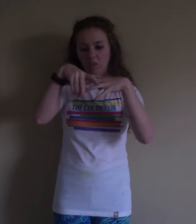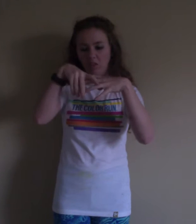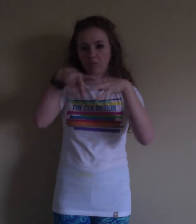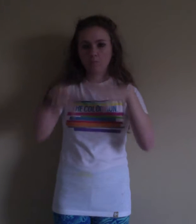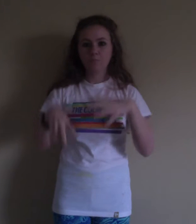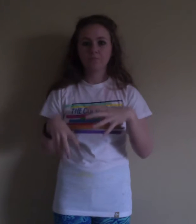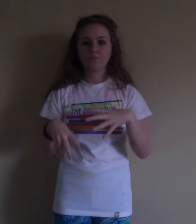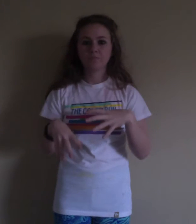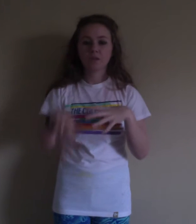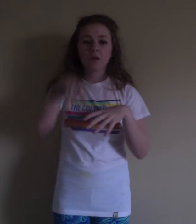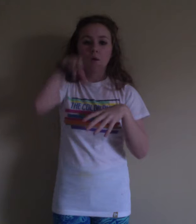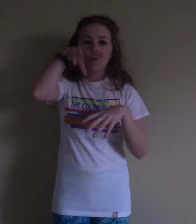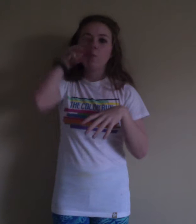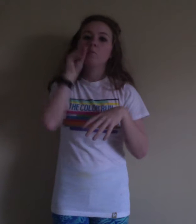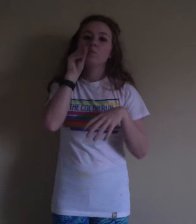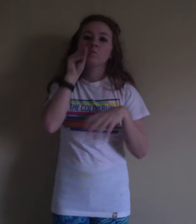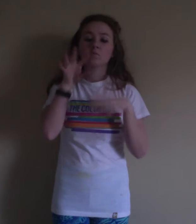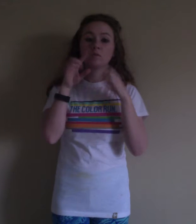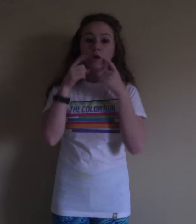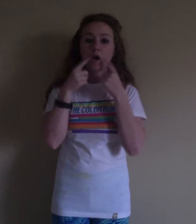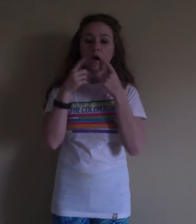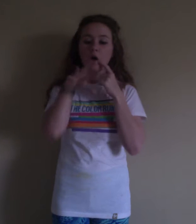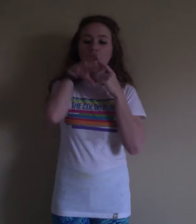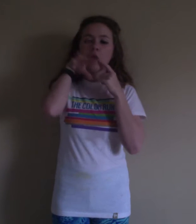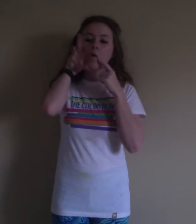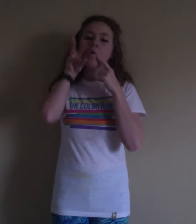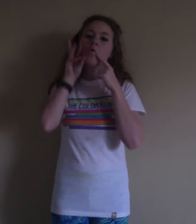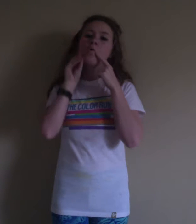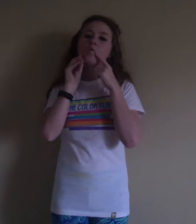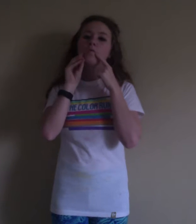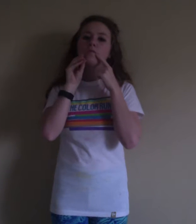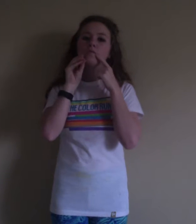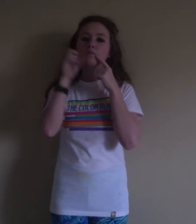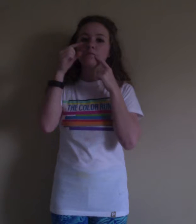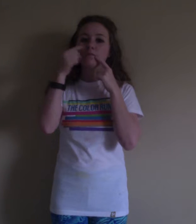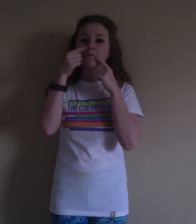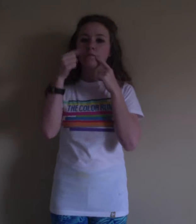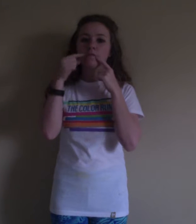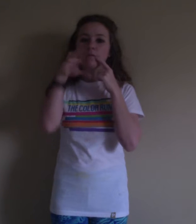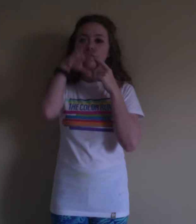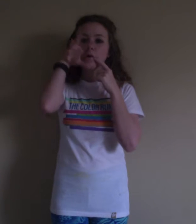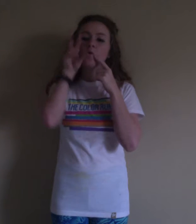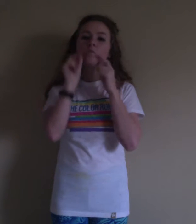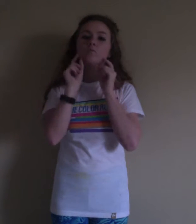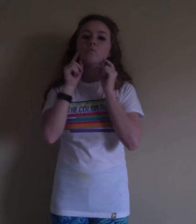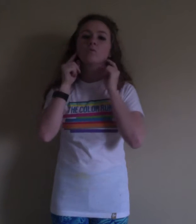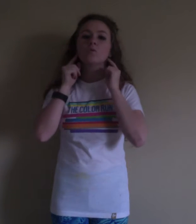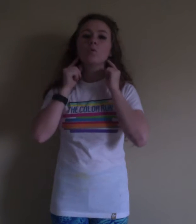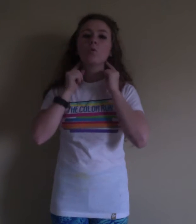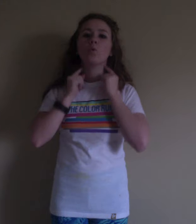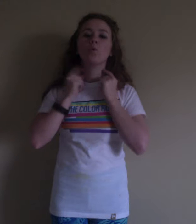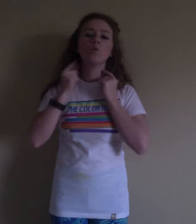Air can also be breathed in through the mouth. The two airways of the nose and mouth meet up at the pharynx, which is located at the back of the